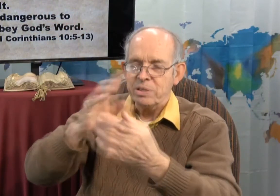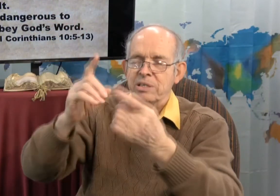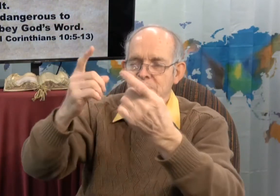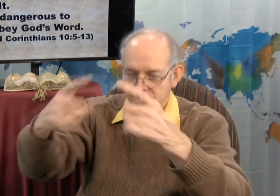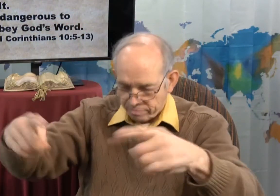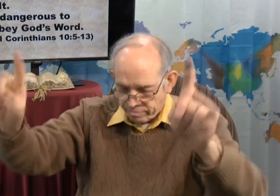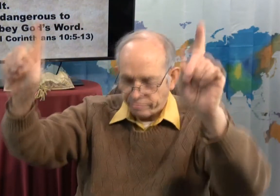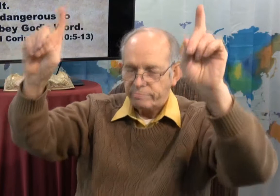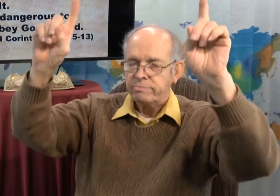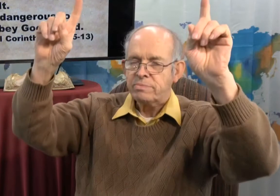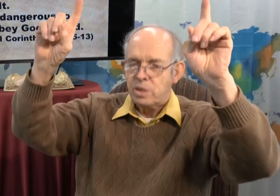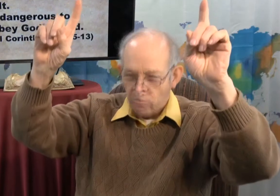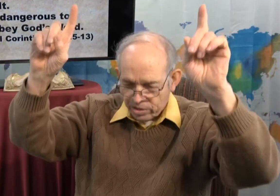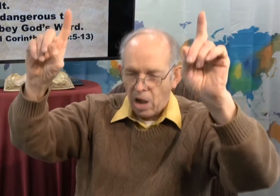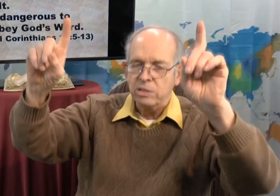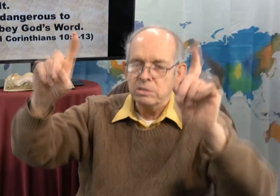being. Which are?